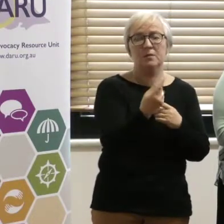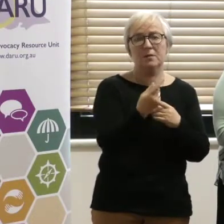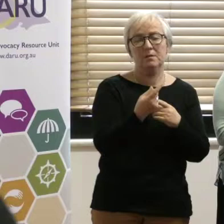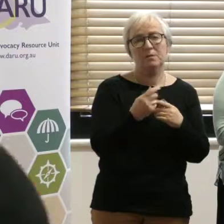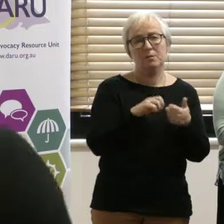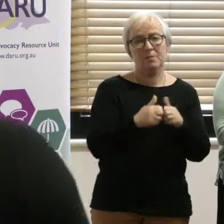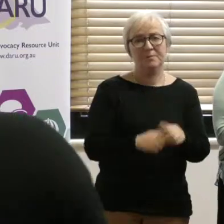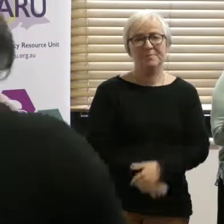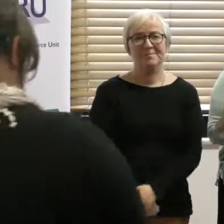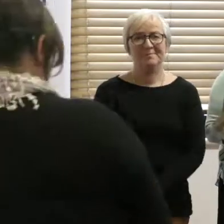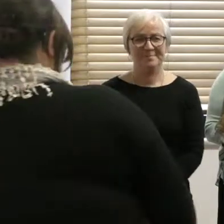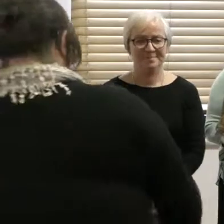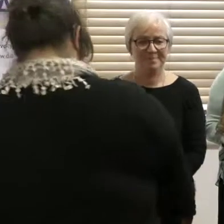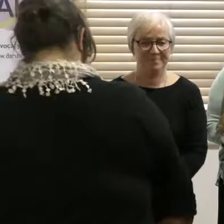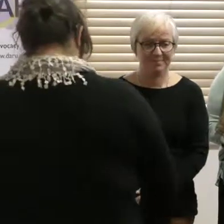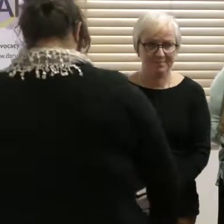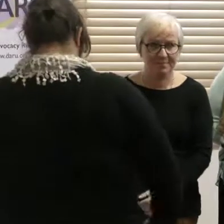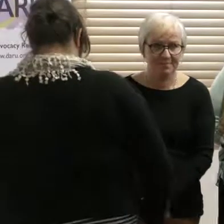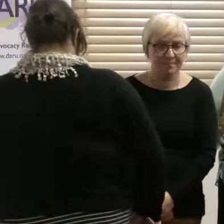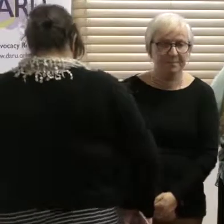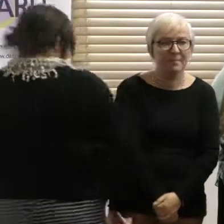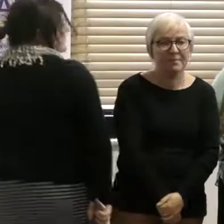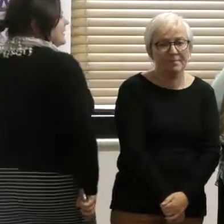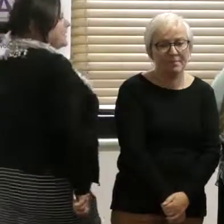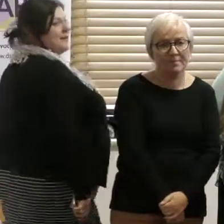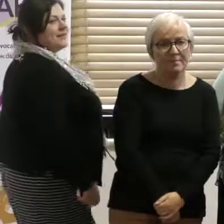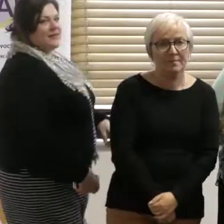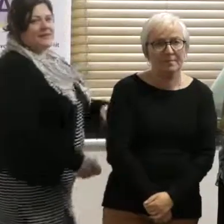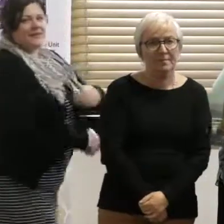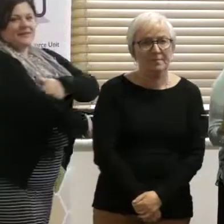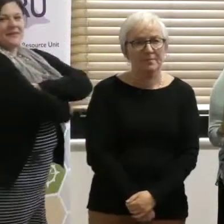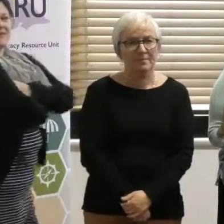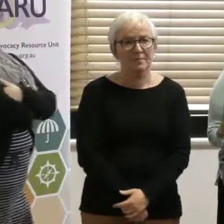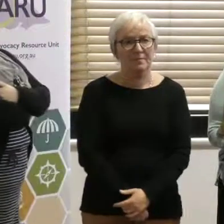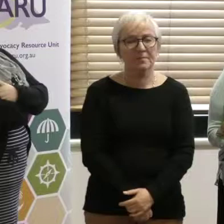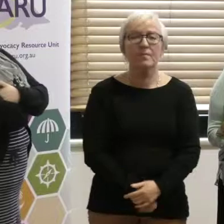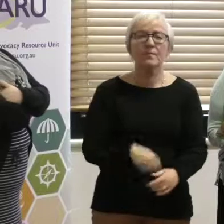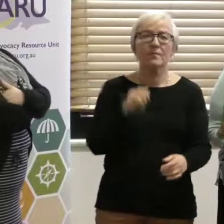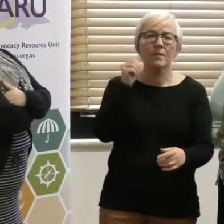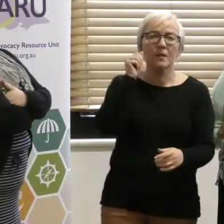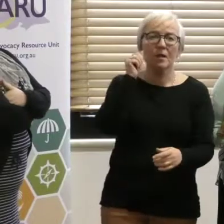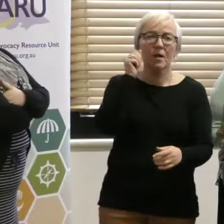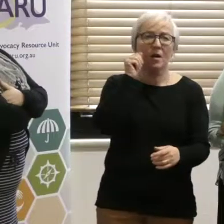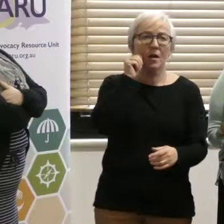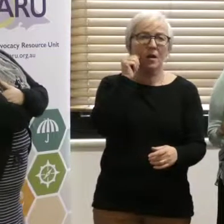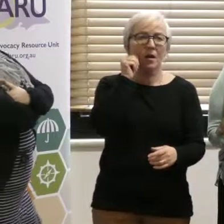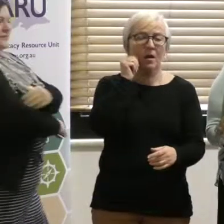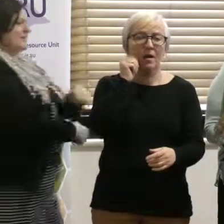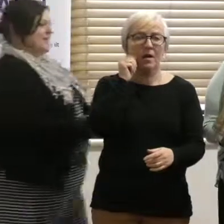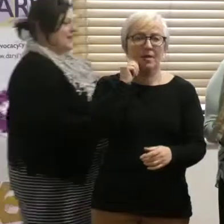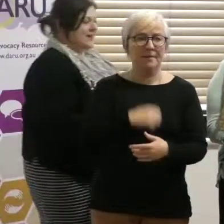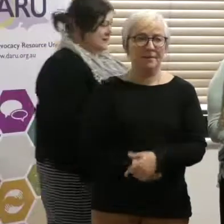things. Maybe I'll ask a few people from the Office of Disability, because I know some of them are here.